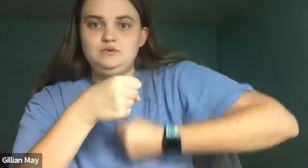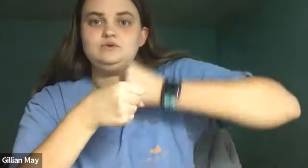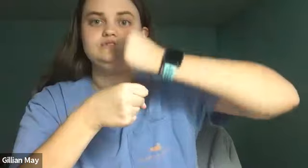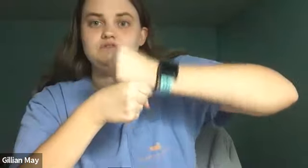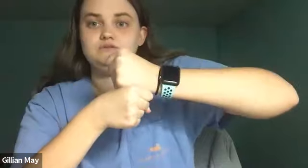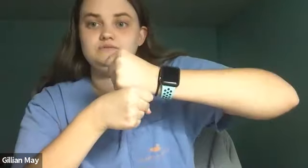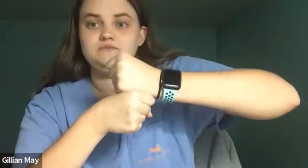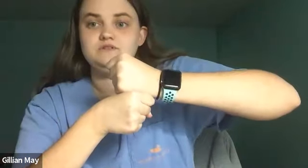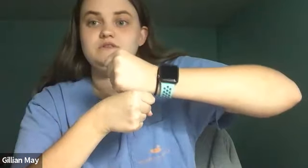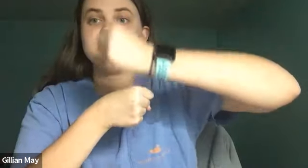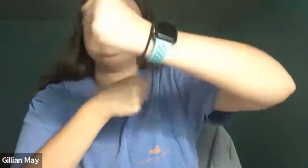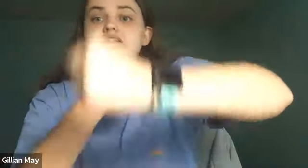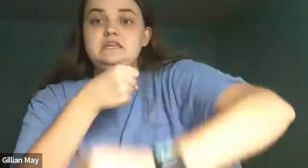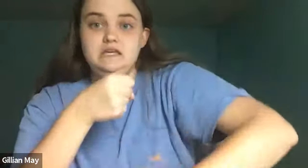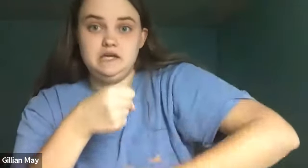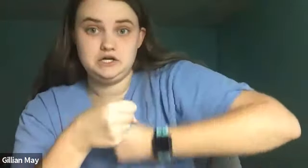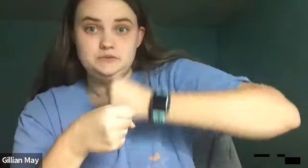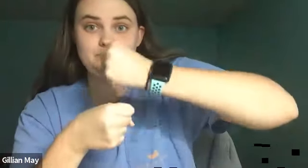Full circle. So this is year.